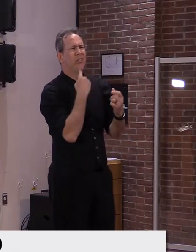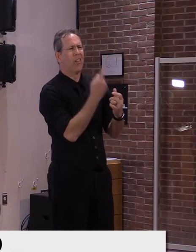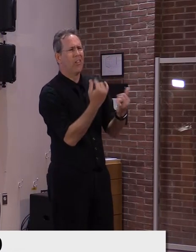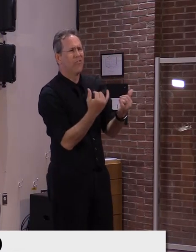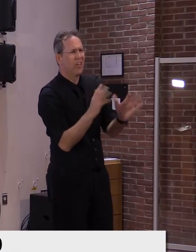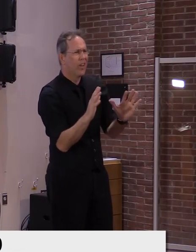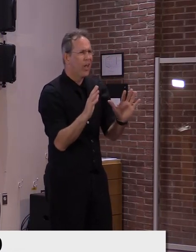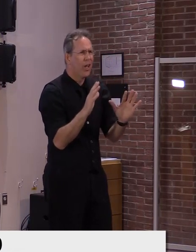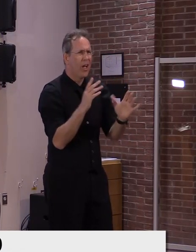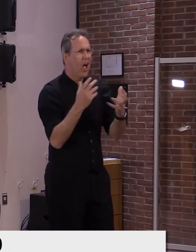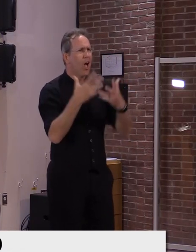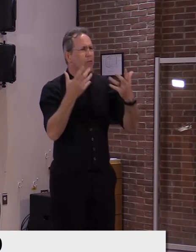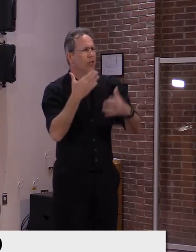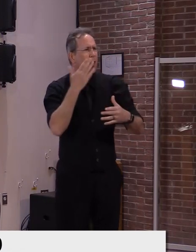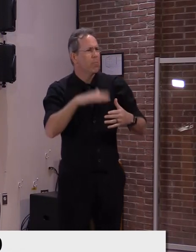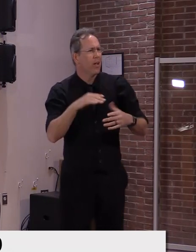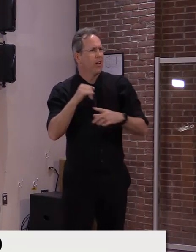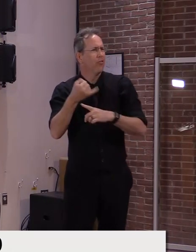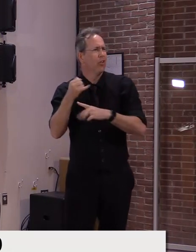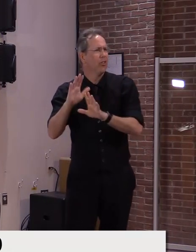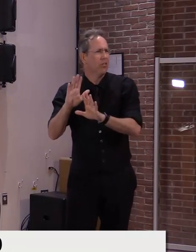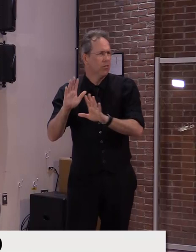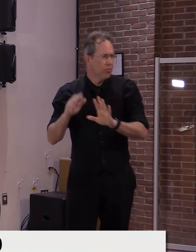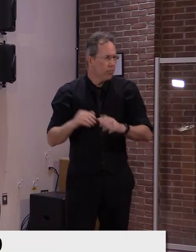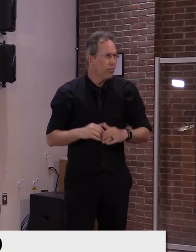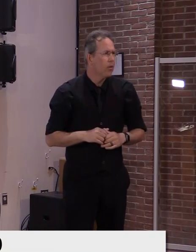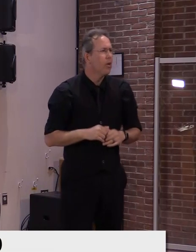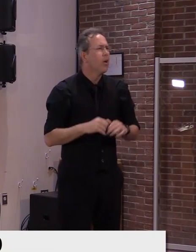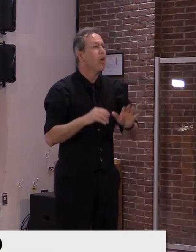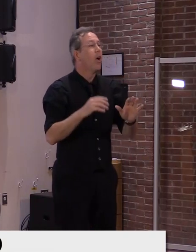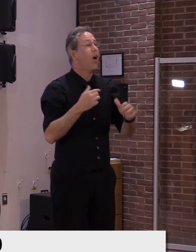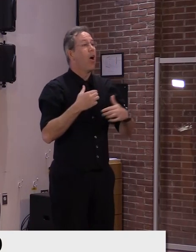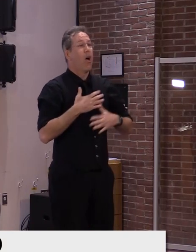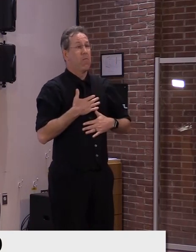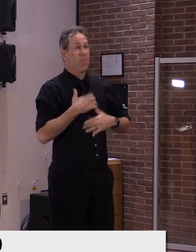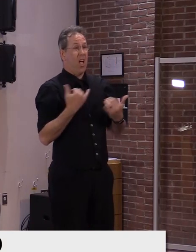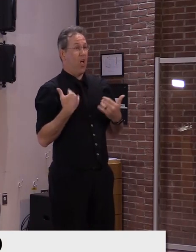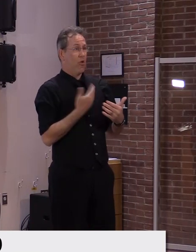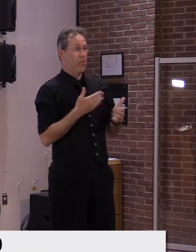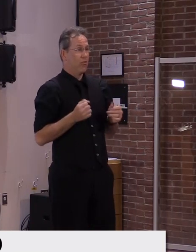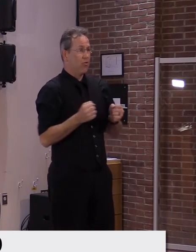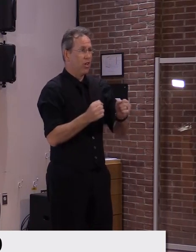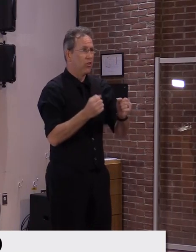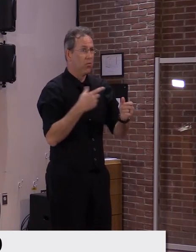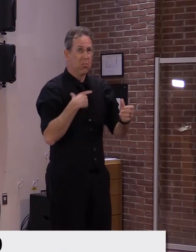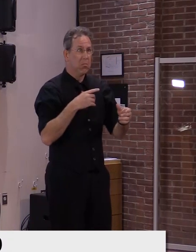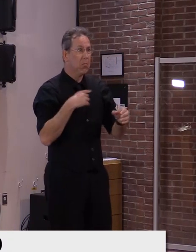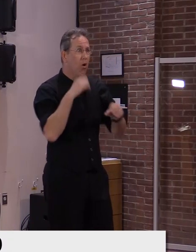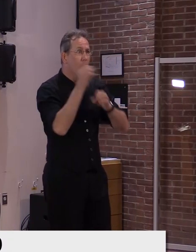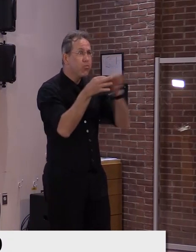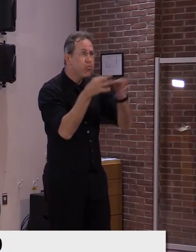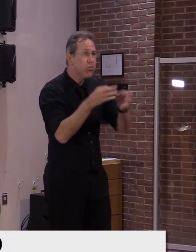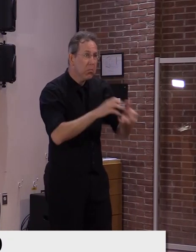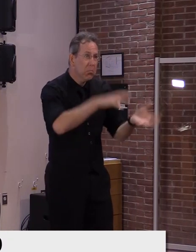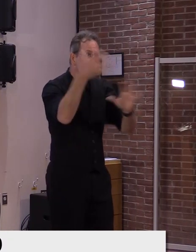recommendation. We'll modify our strategy as time as the timeline,